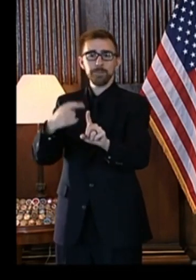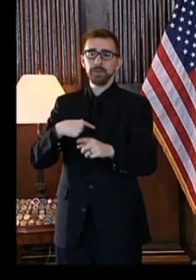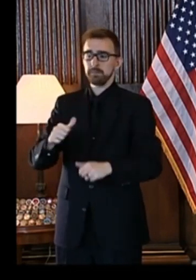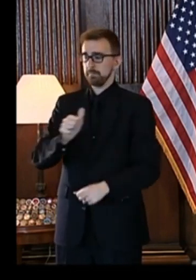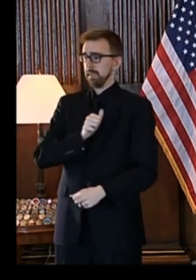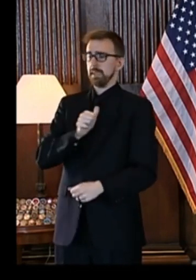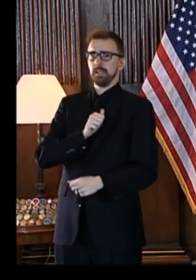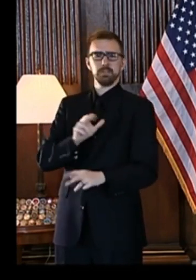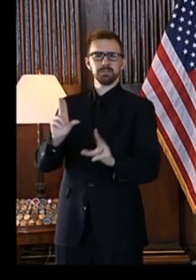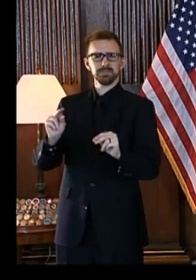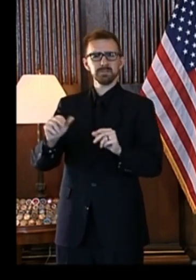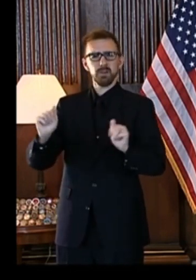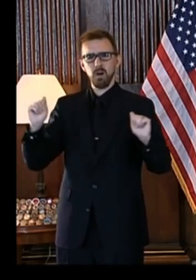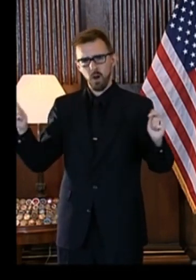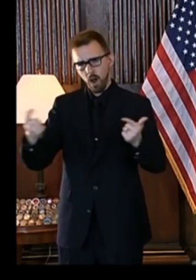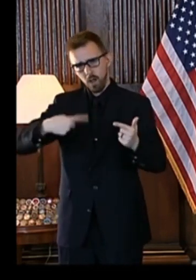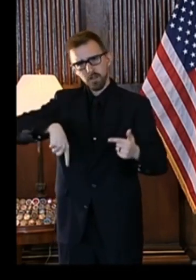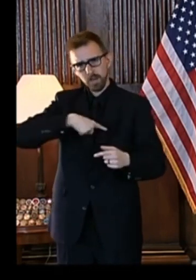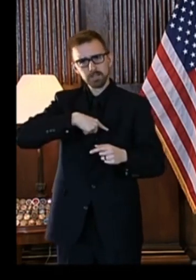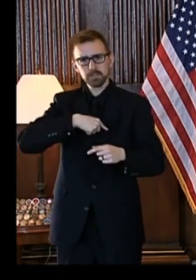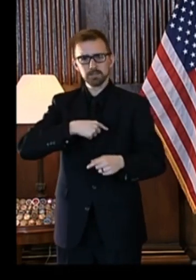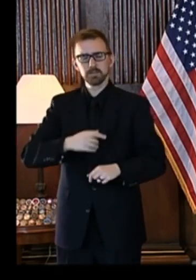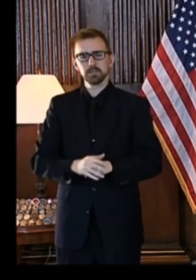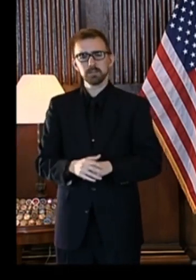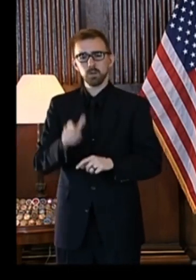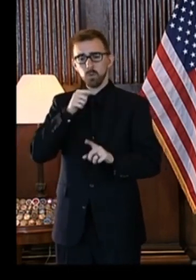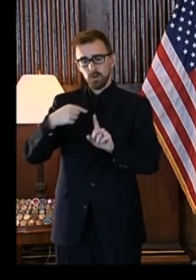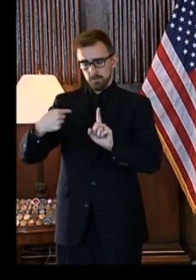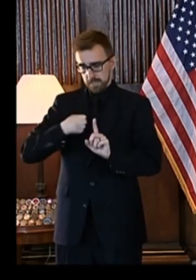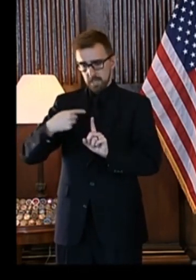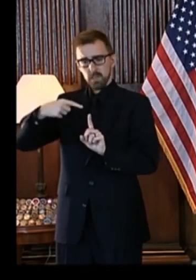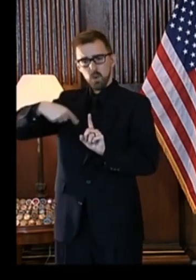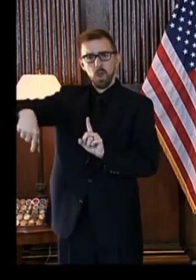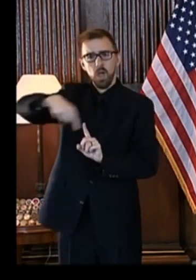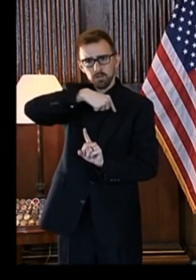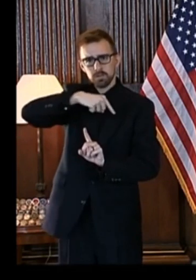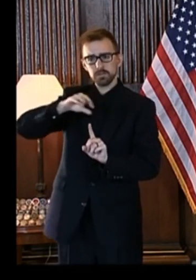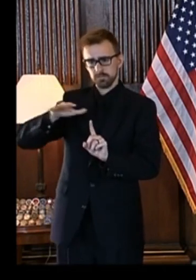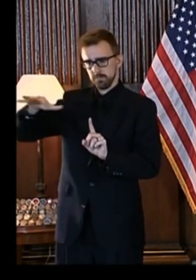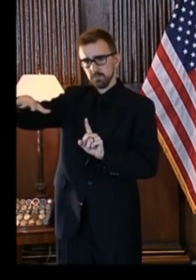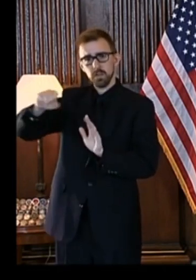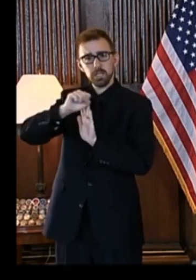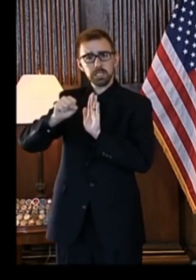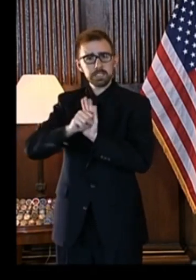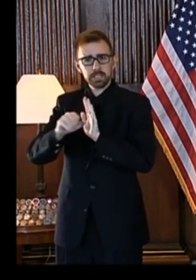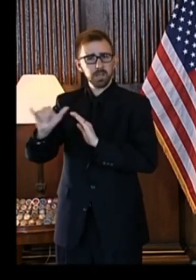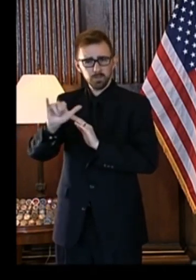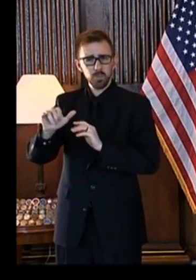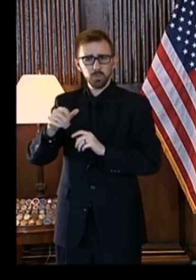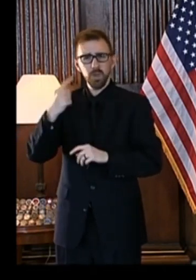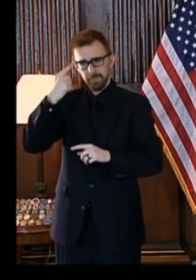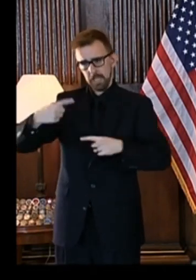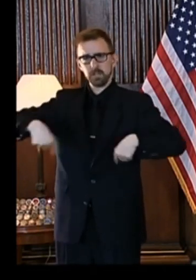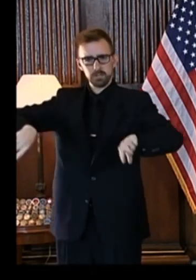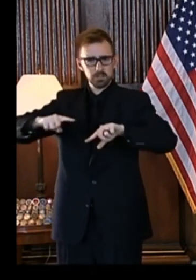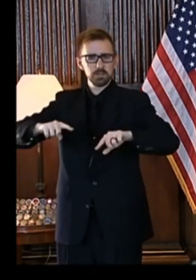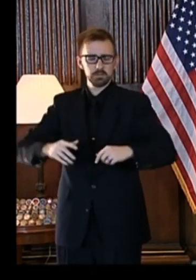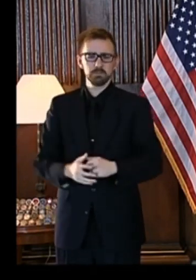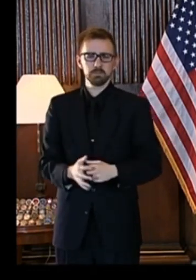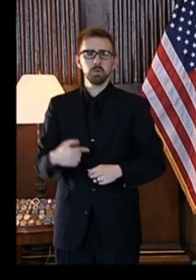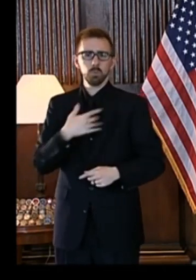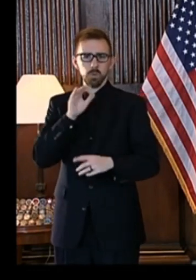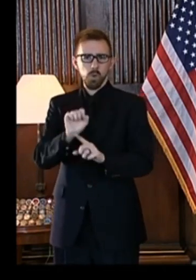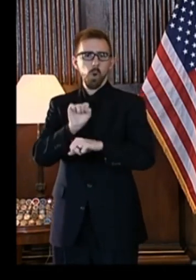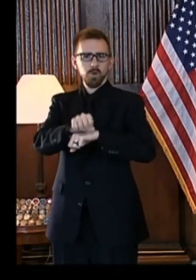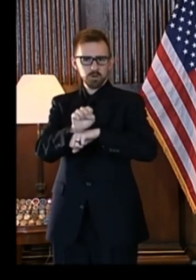This is about everyone around you and the entire state of Missouri. We will continue to overcome